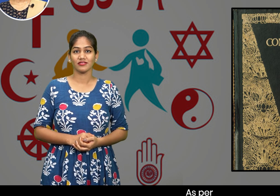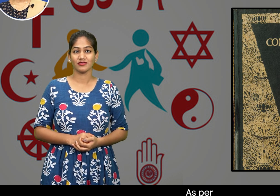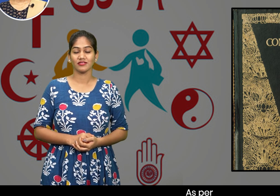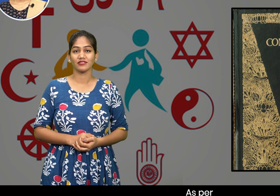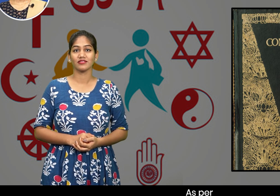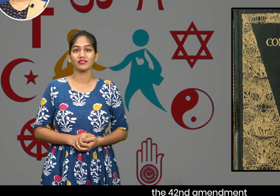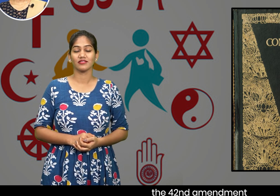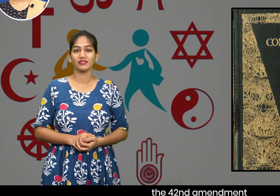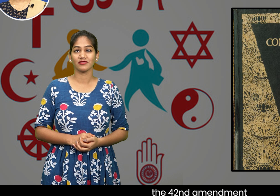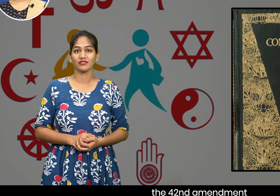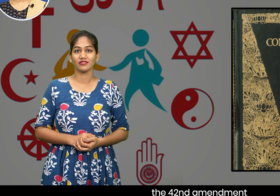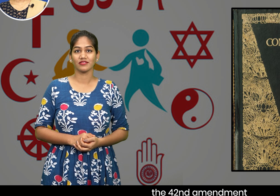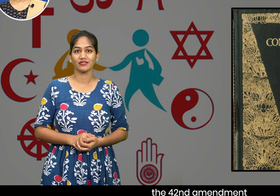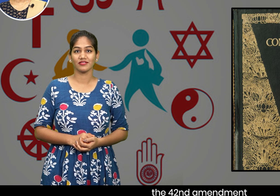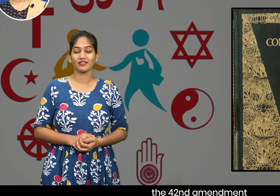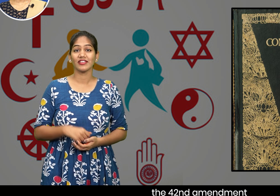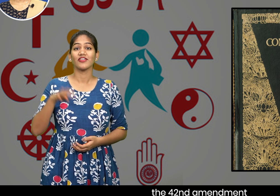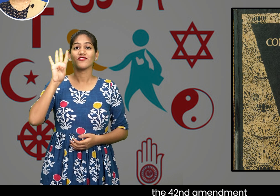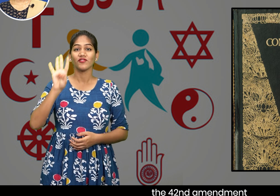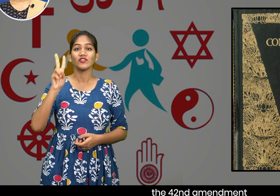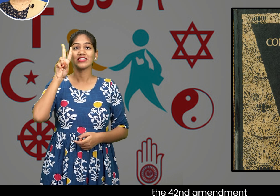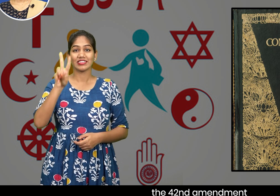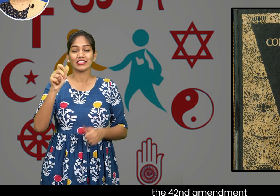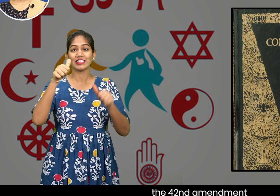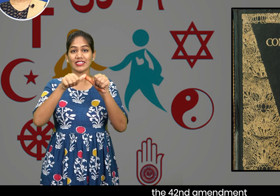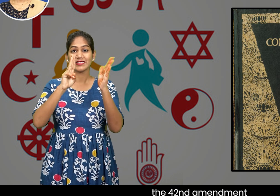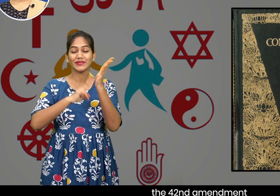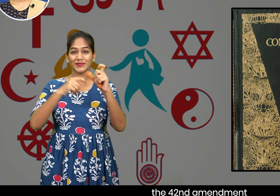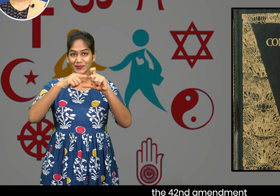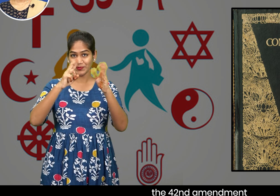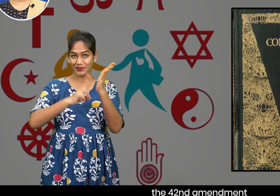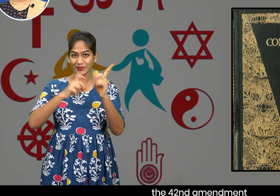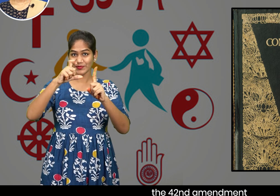As per the 42nd Amendment,